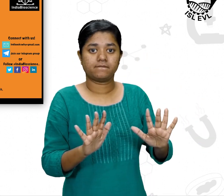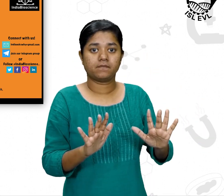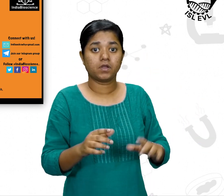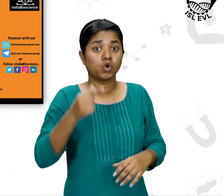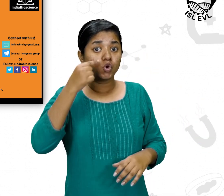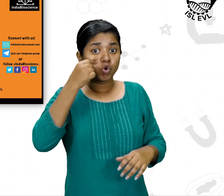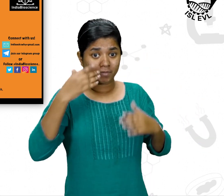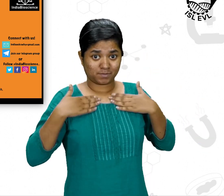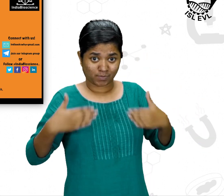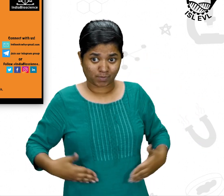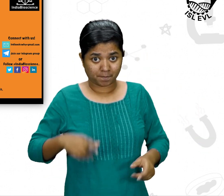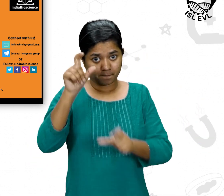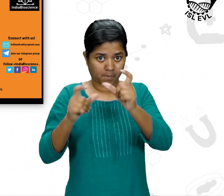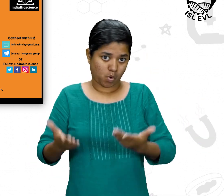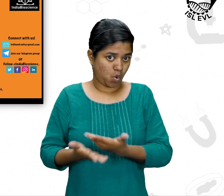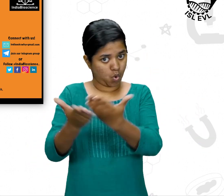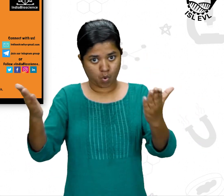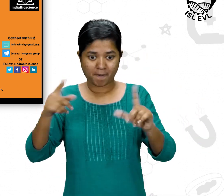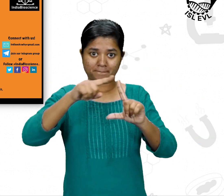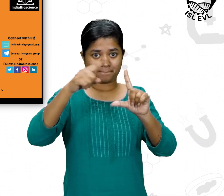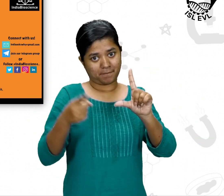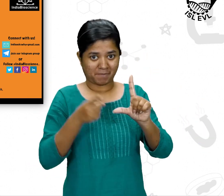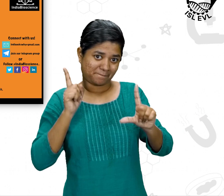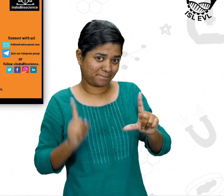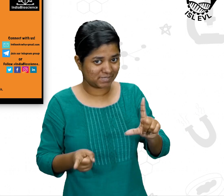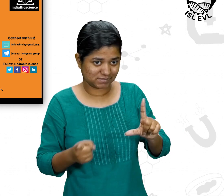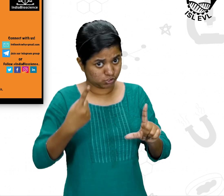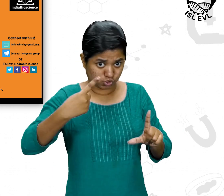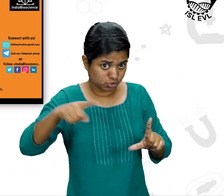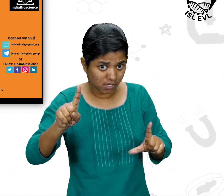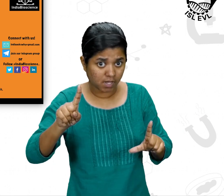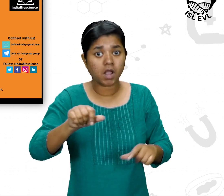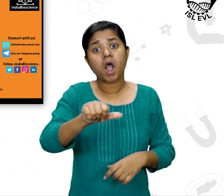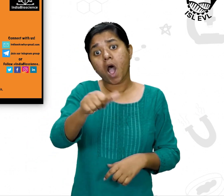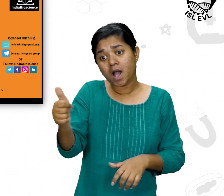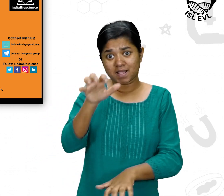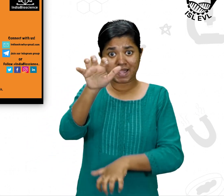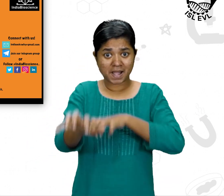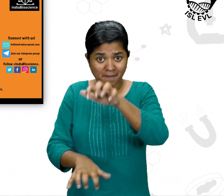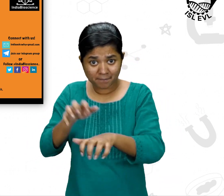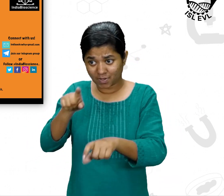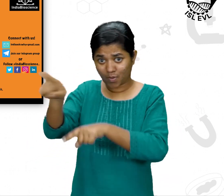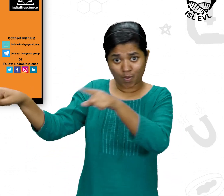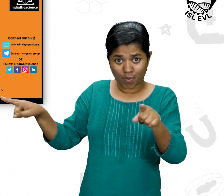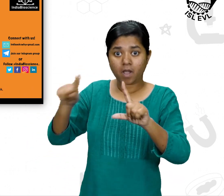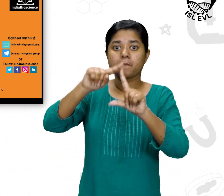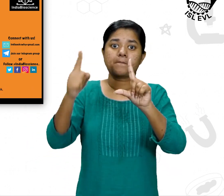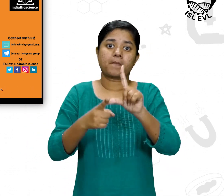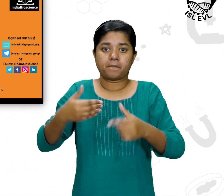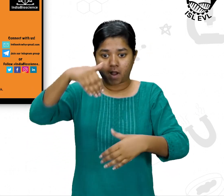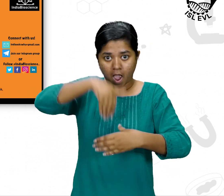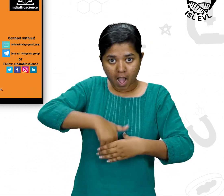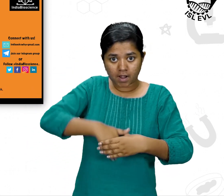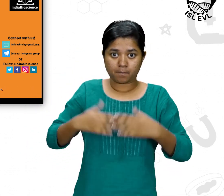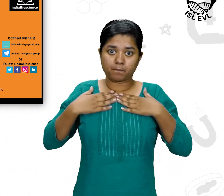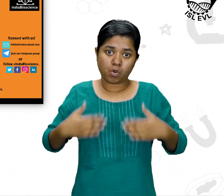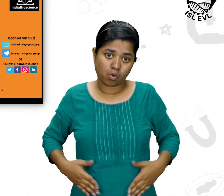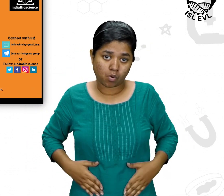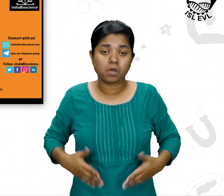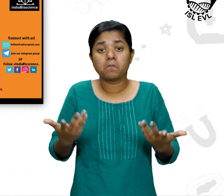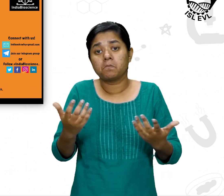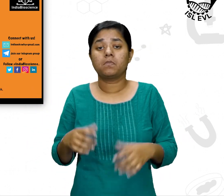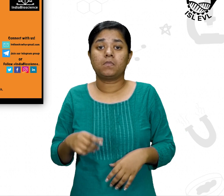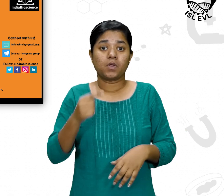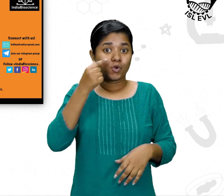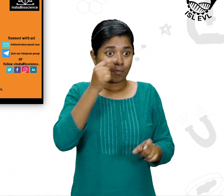be 3 weeks for a rat or a mouse, a substantial investment. So you have to carry the baby has to go be born, and then it's